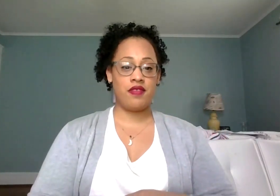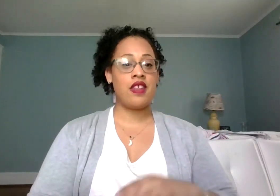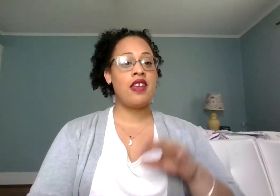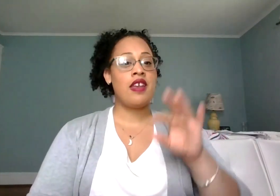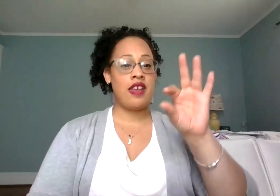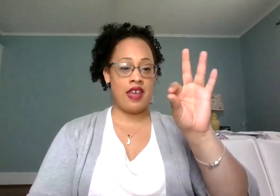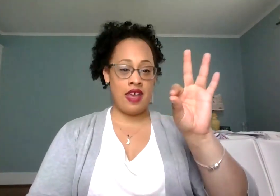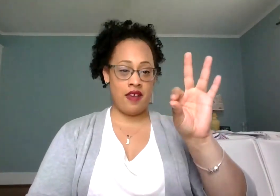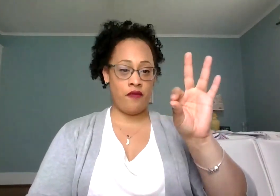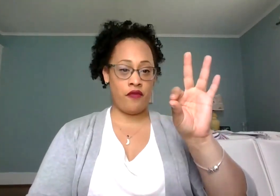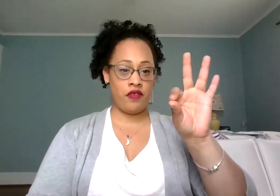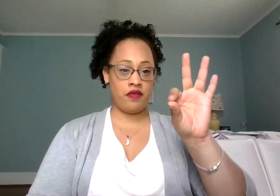F.